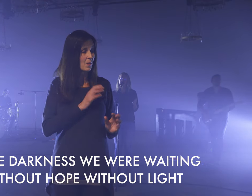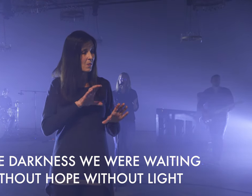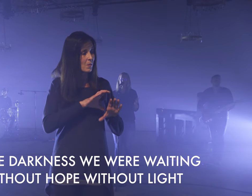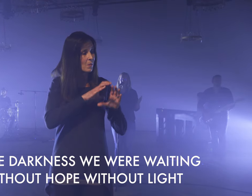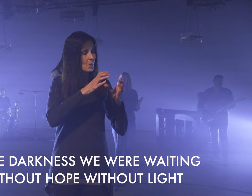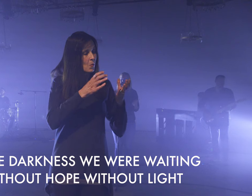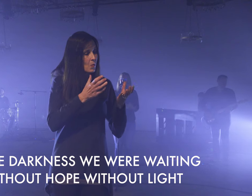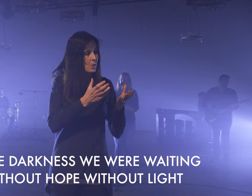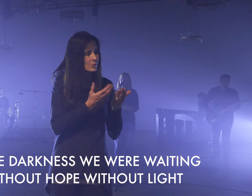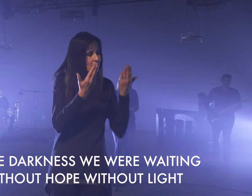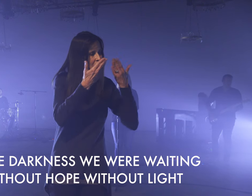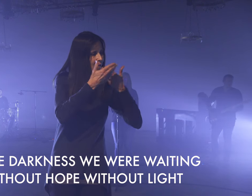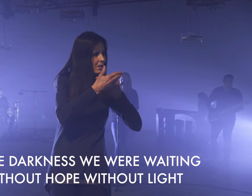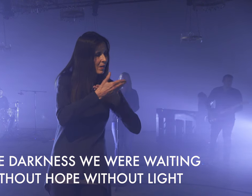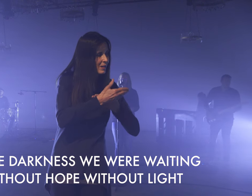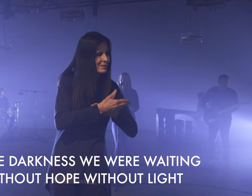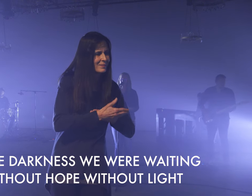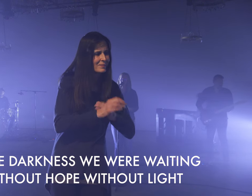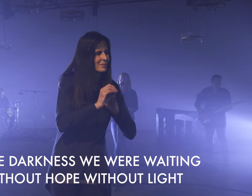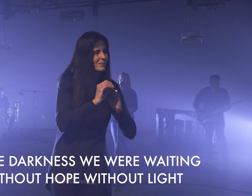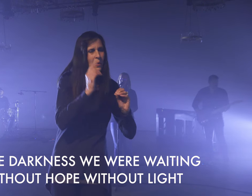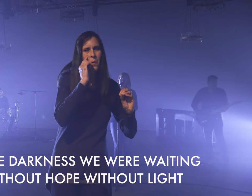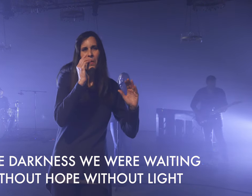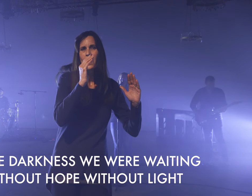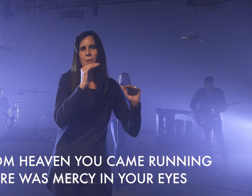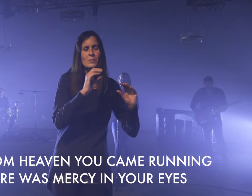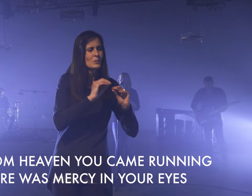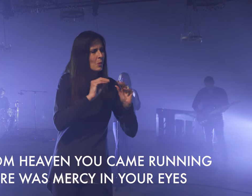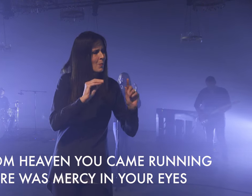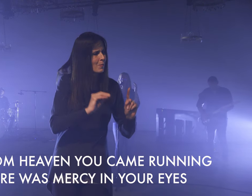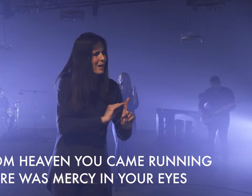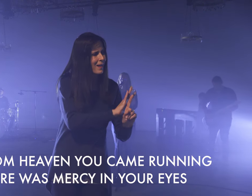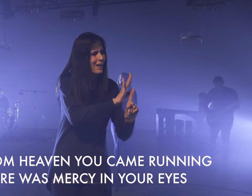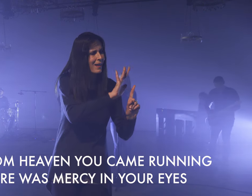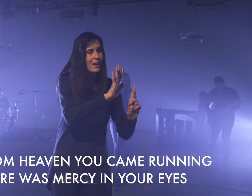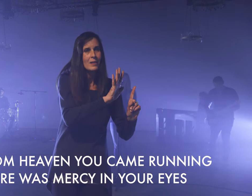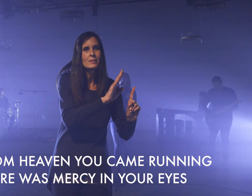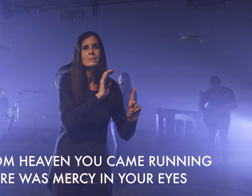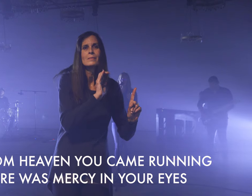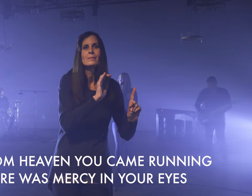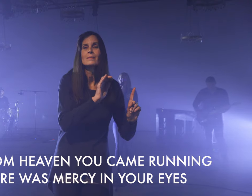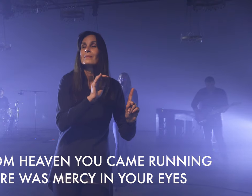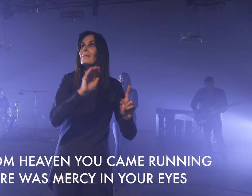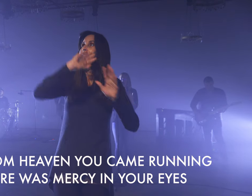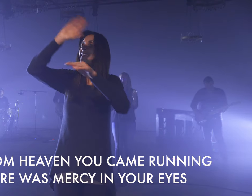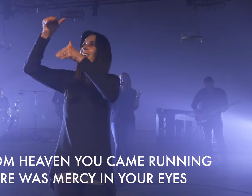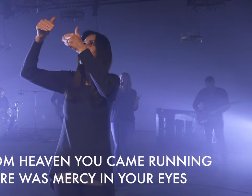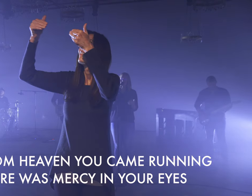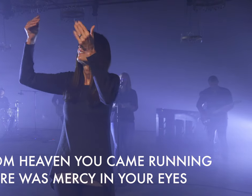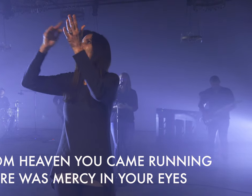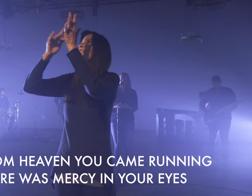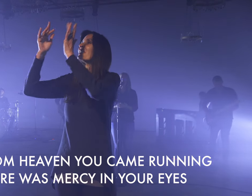Darkness, we were waiting without hope, without light, till from heaven you